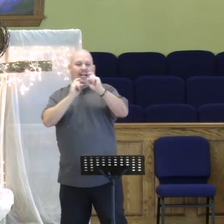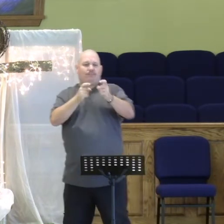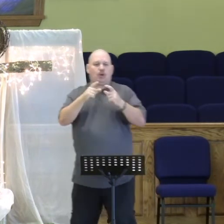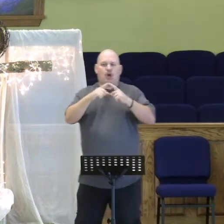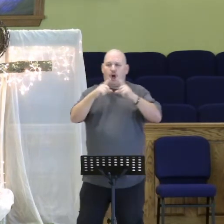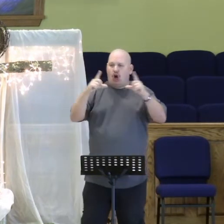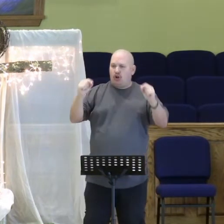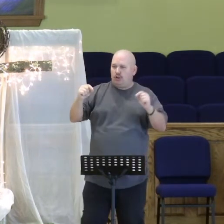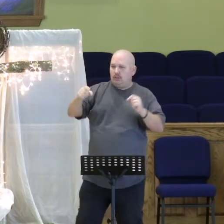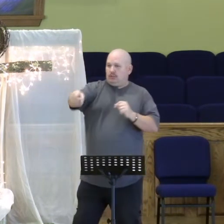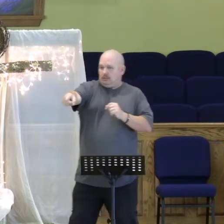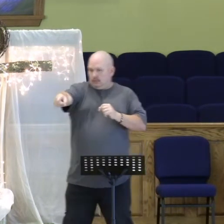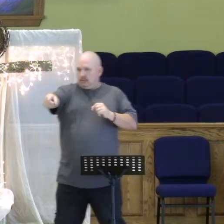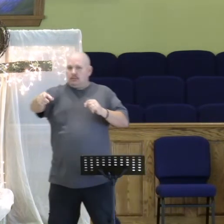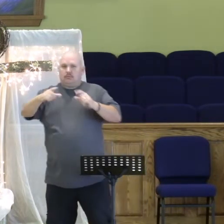visitor, we'll give you a card